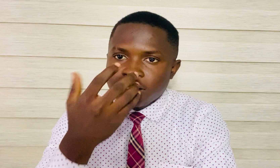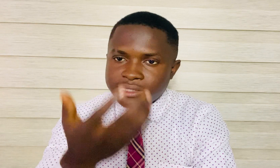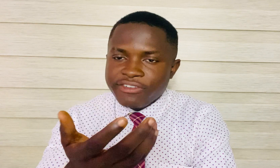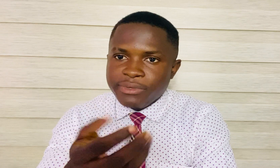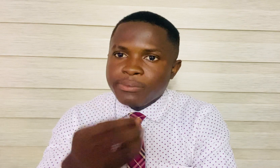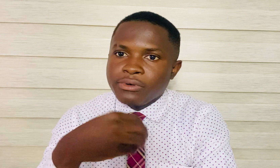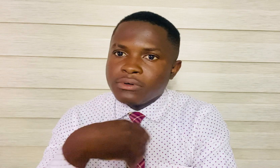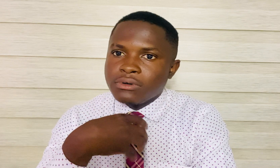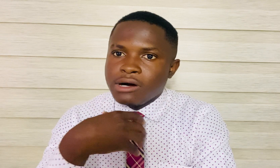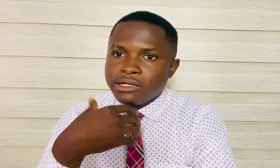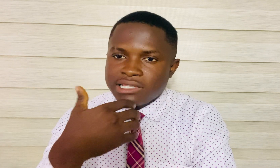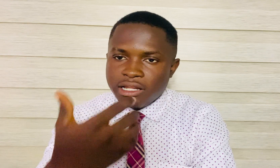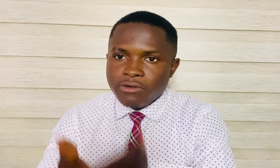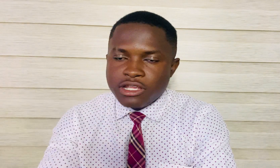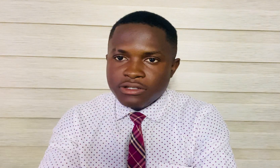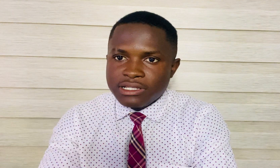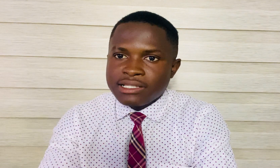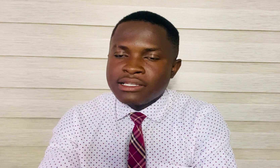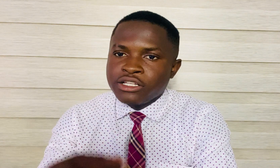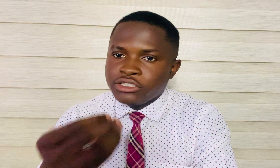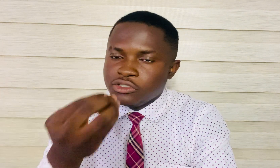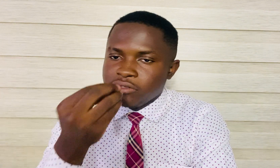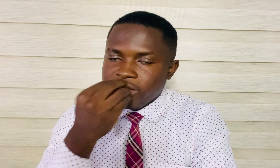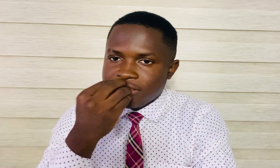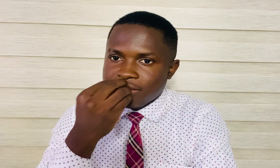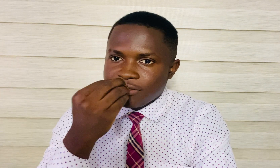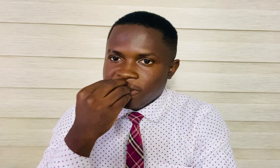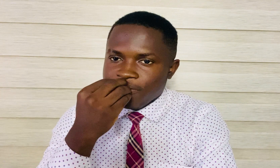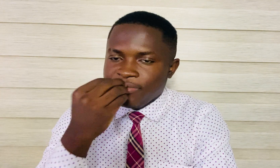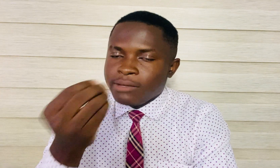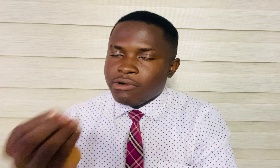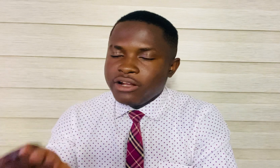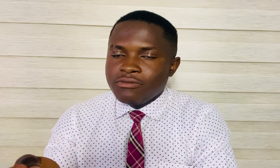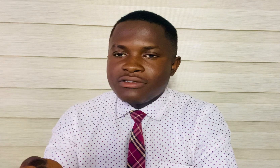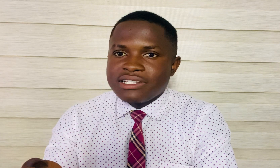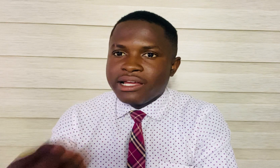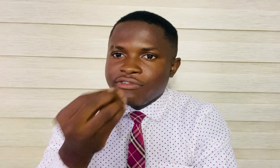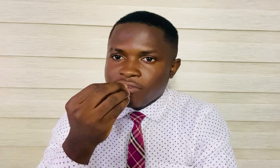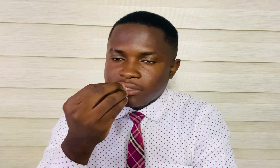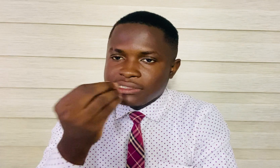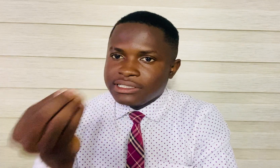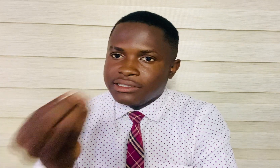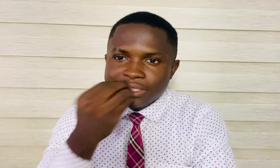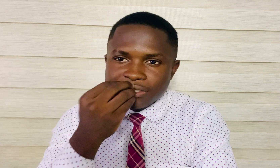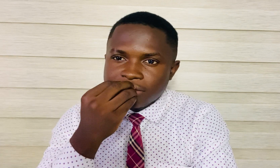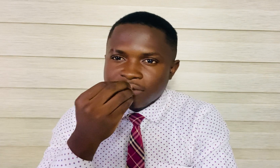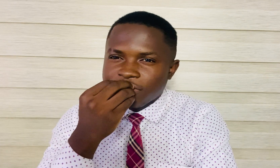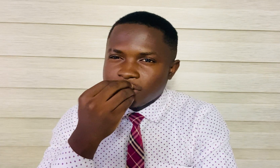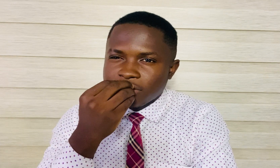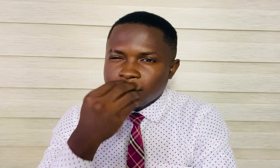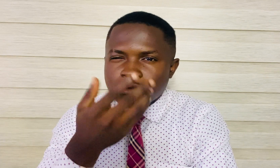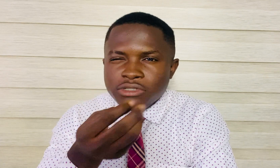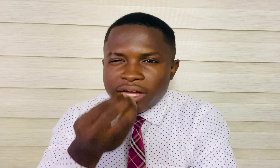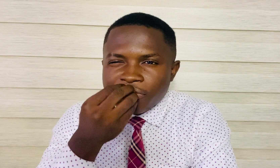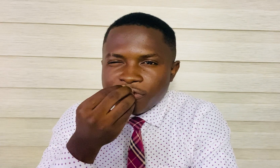Deaf people or sign language users do it this way. But when you want to sign food, this is not food. Oh, do you have food